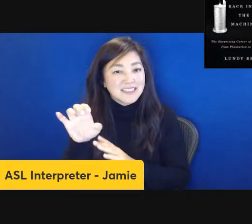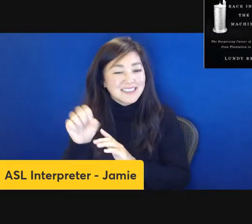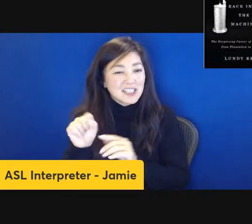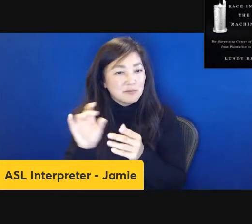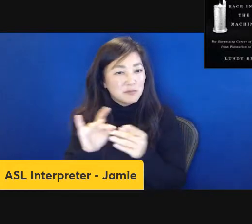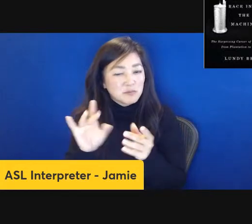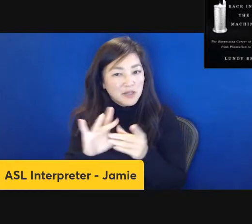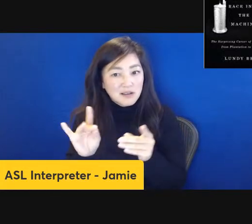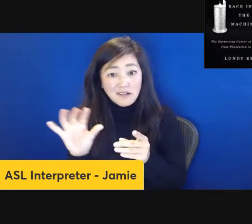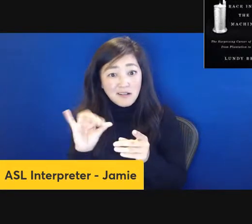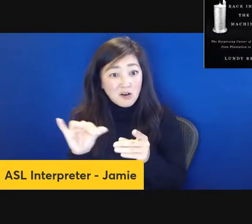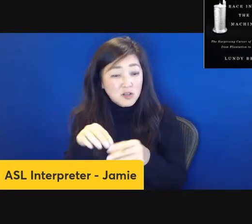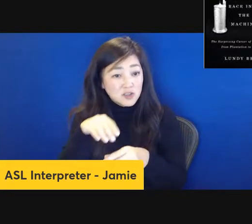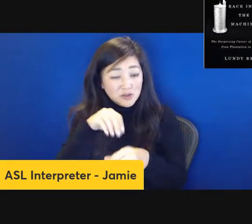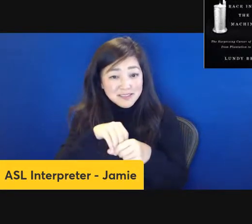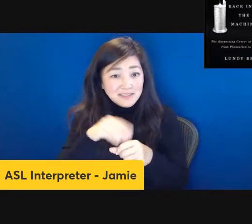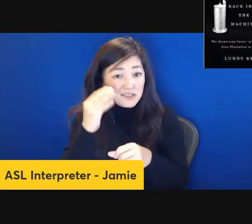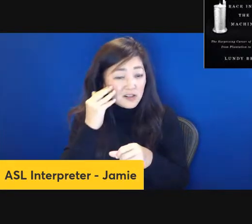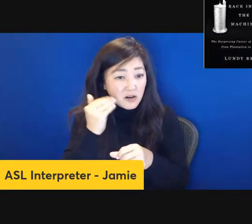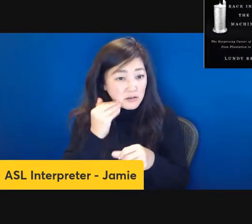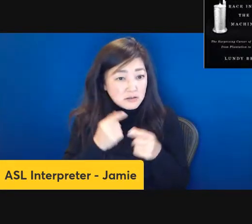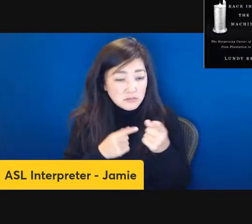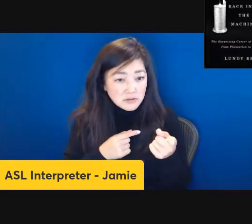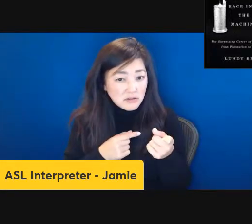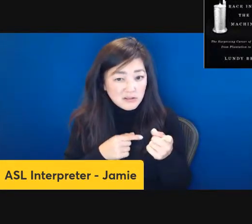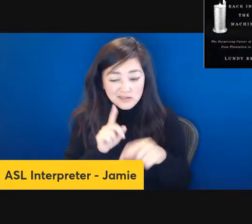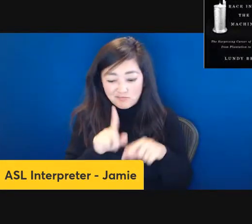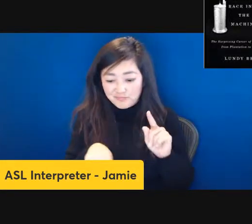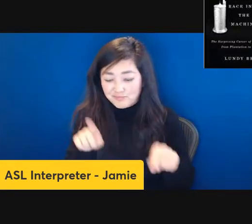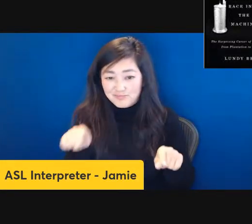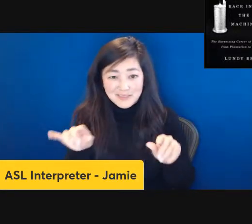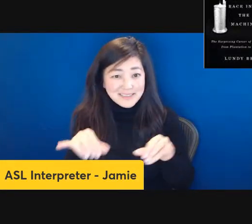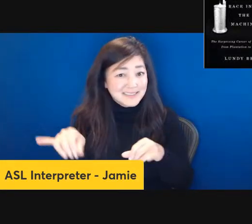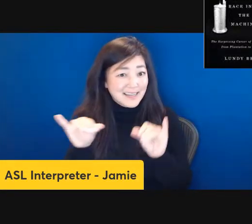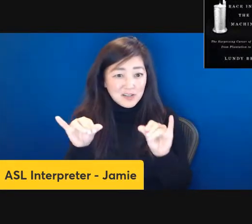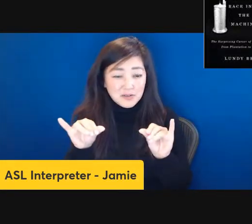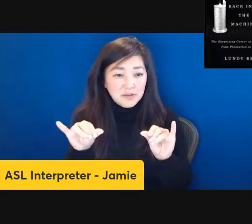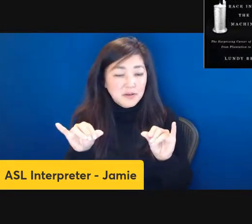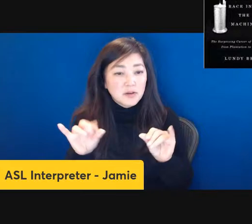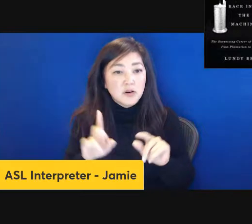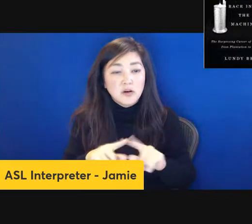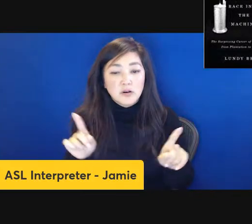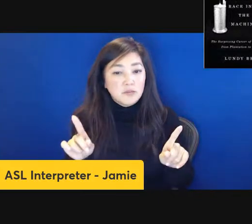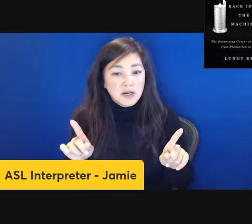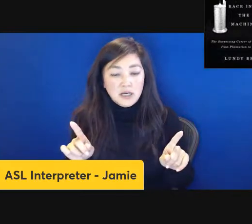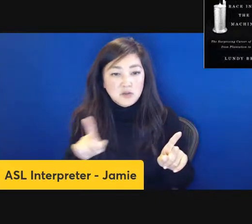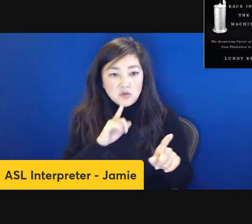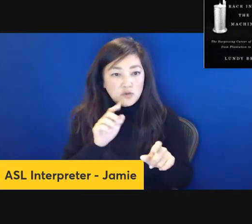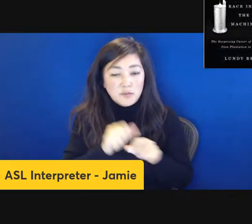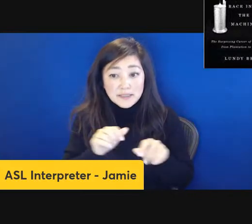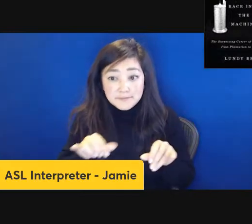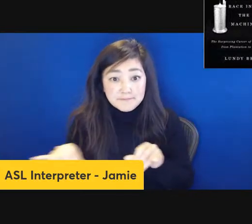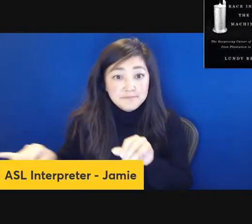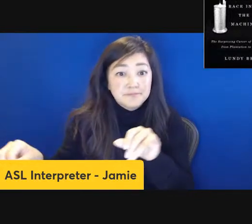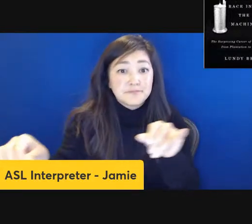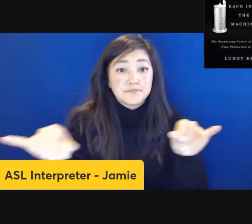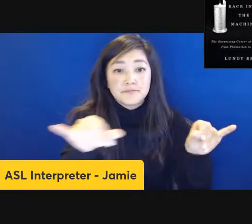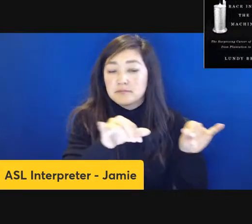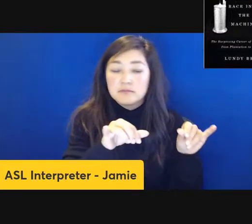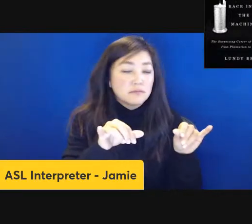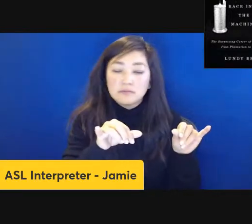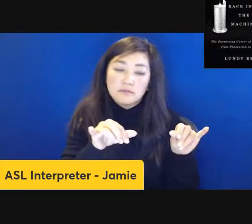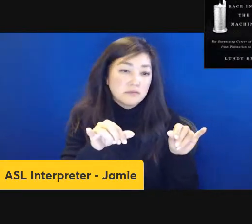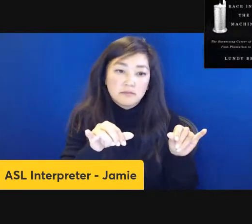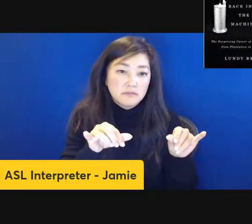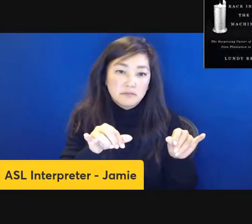an institution. But the standards used are a variety. Many are still